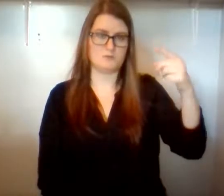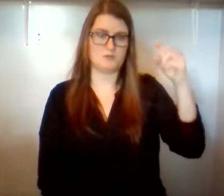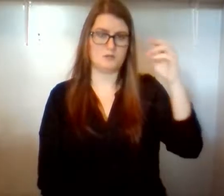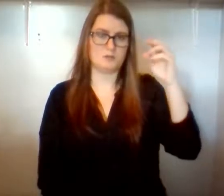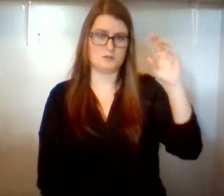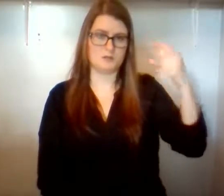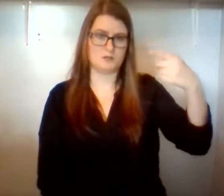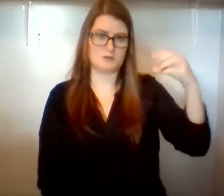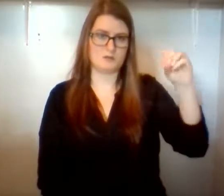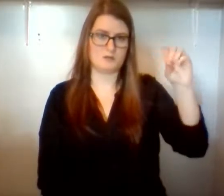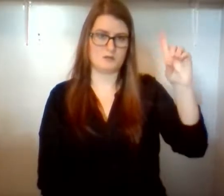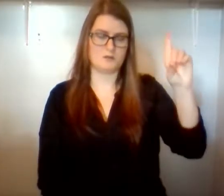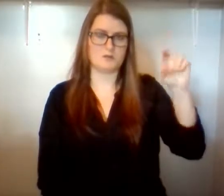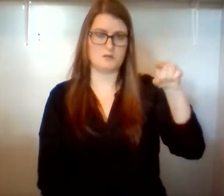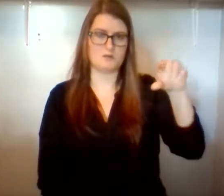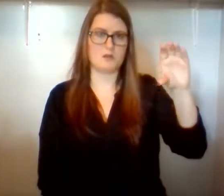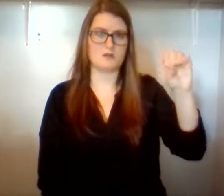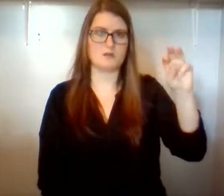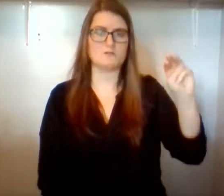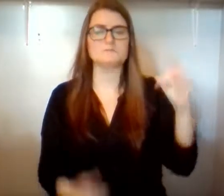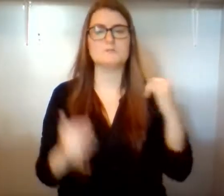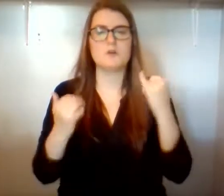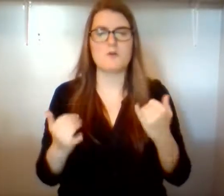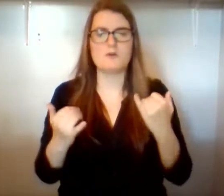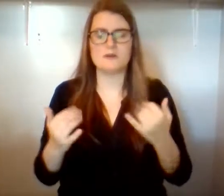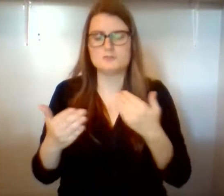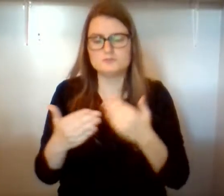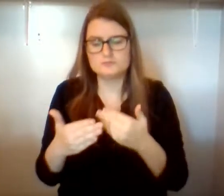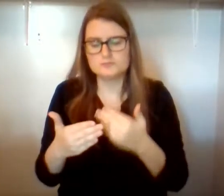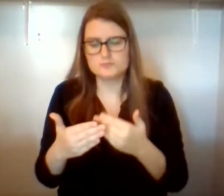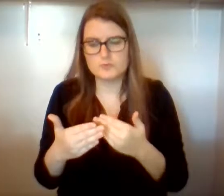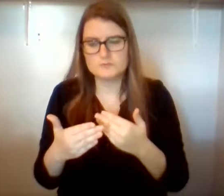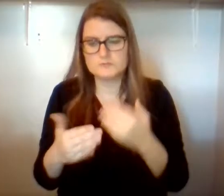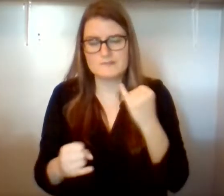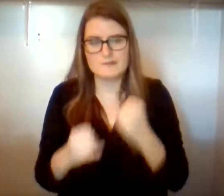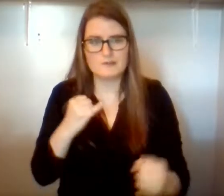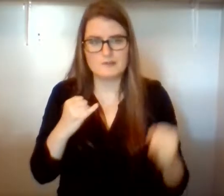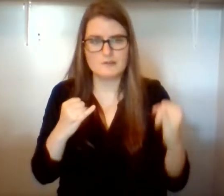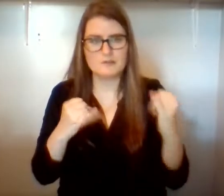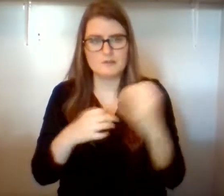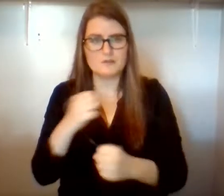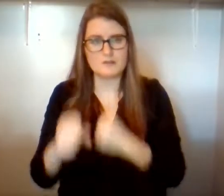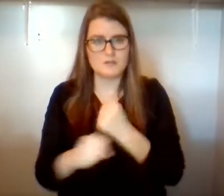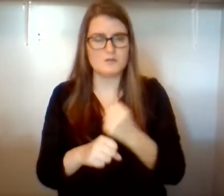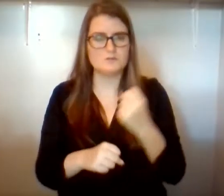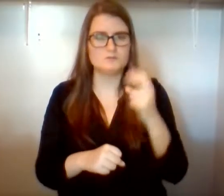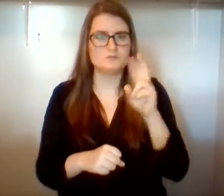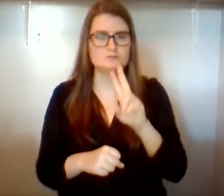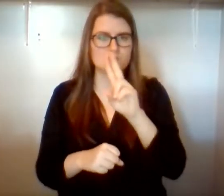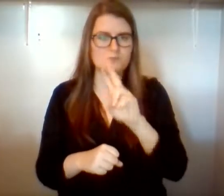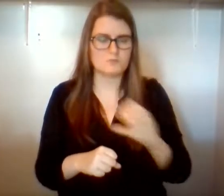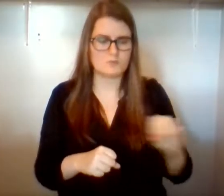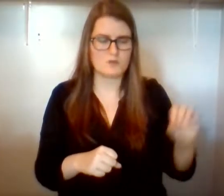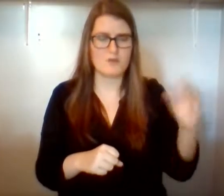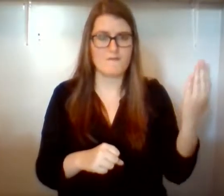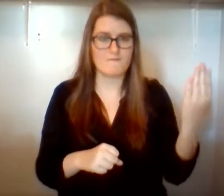and because you send us great questions. And not to mention all the other dimensions of the ministry of Desiring God, which include initiatives like